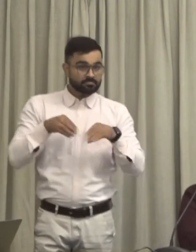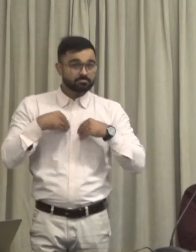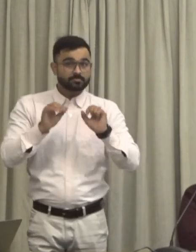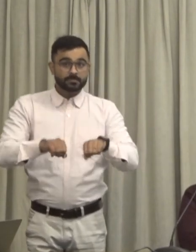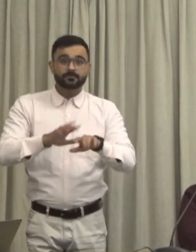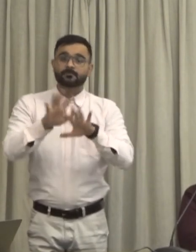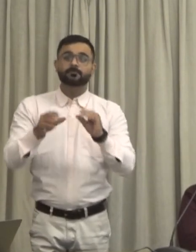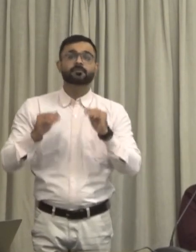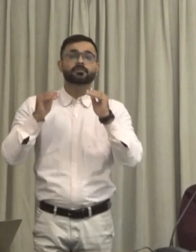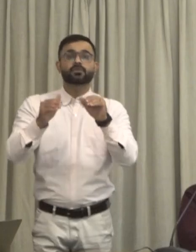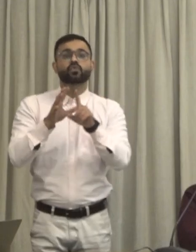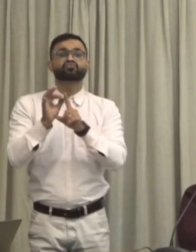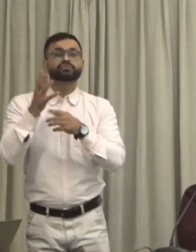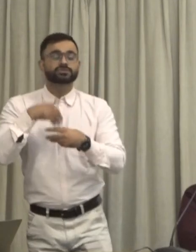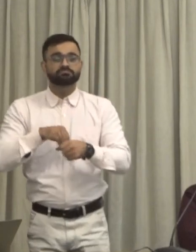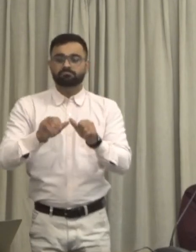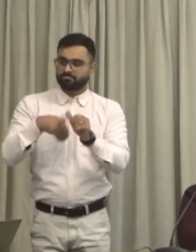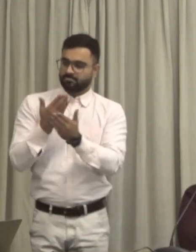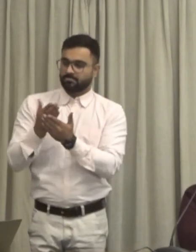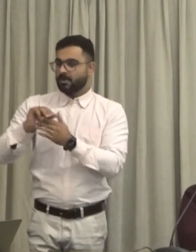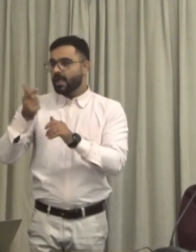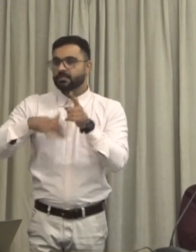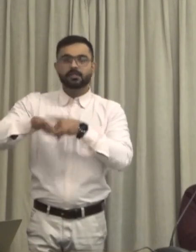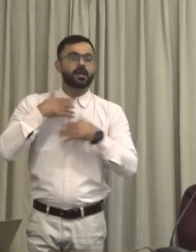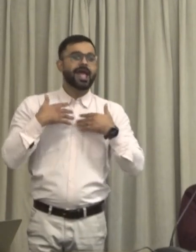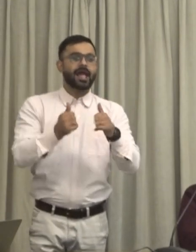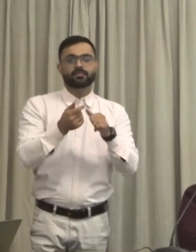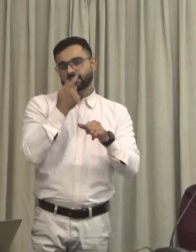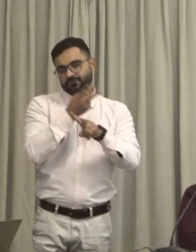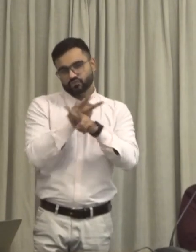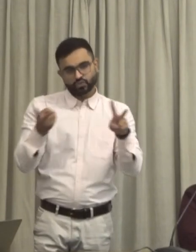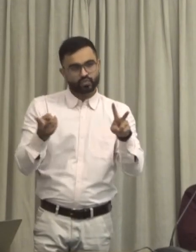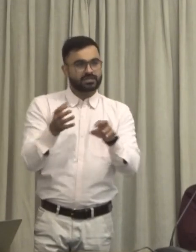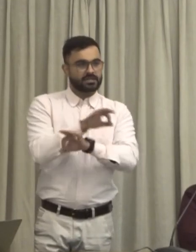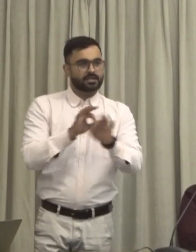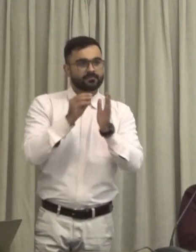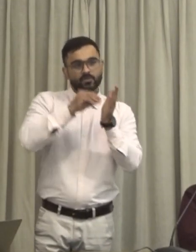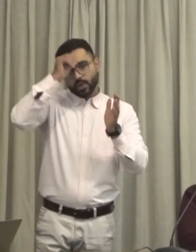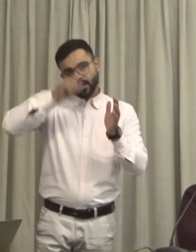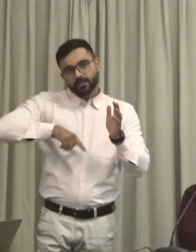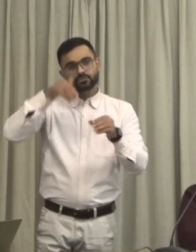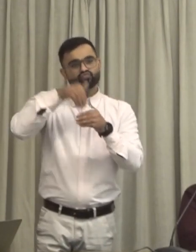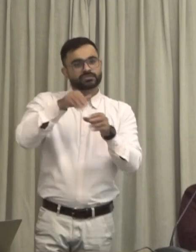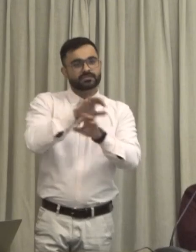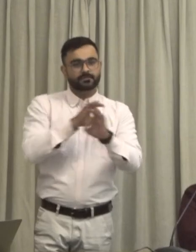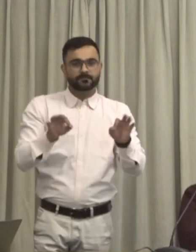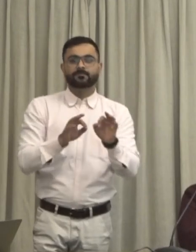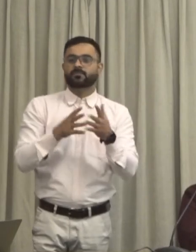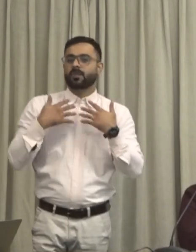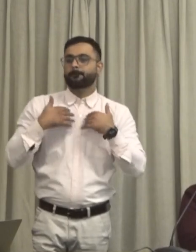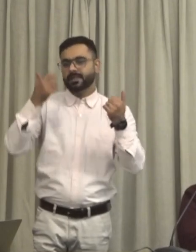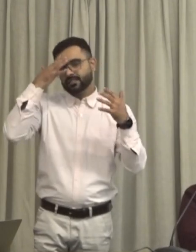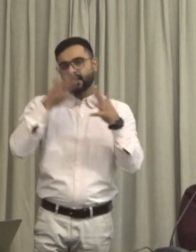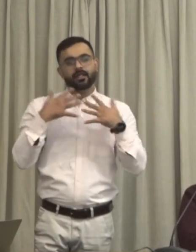But advanced medical directives can also apply to other kinds of healthcare treatment. We already have them in India in the context of mental health